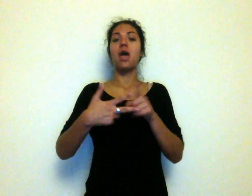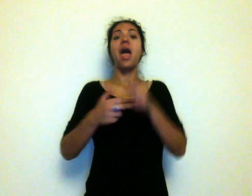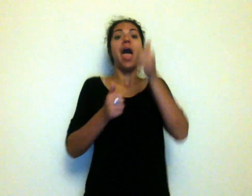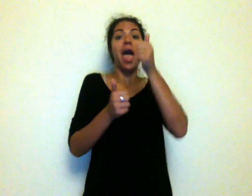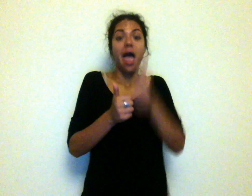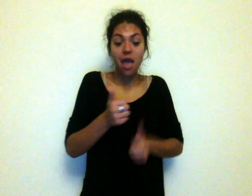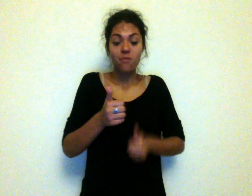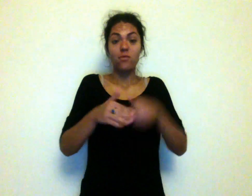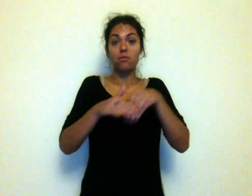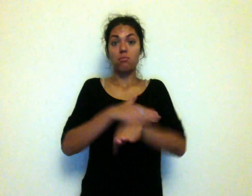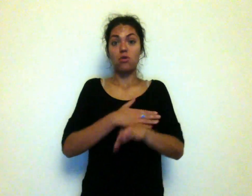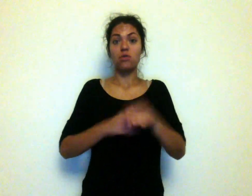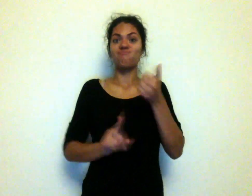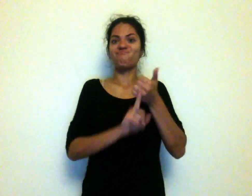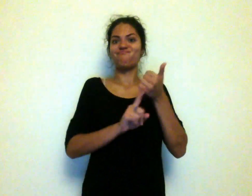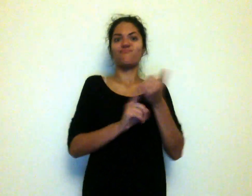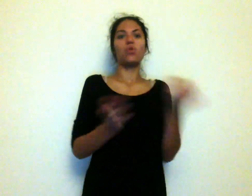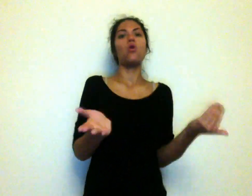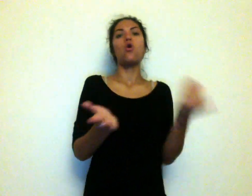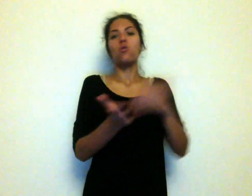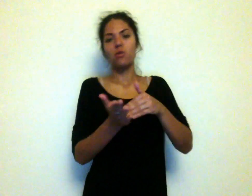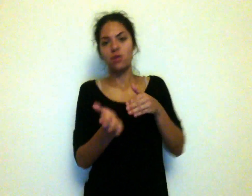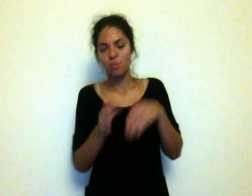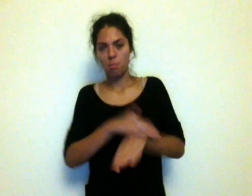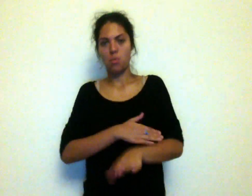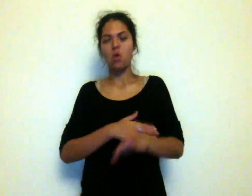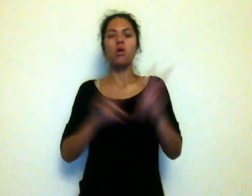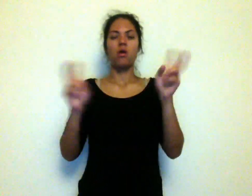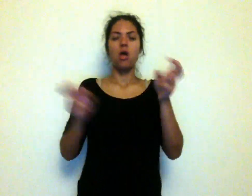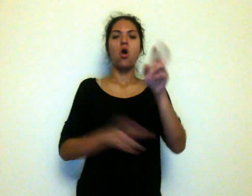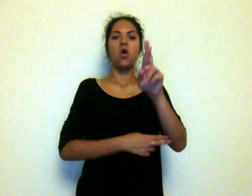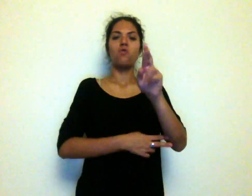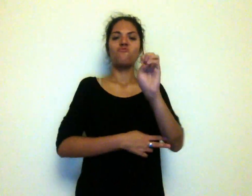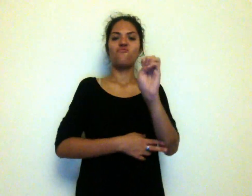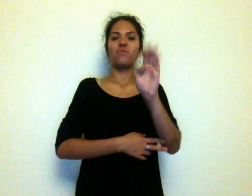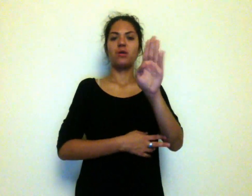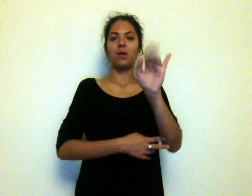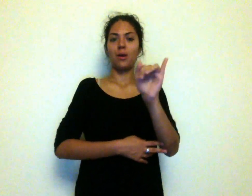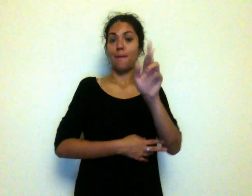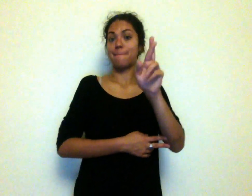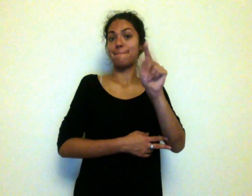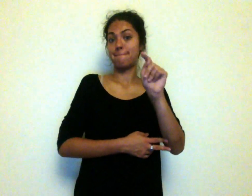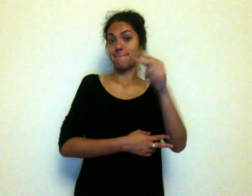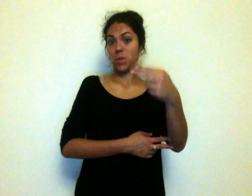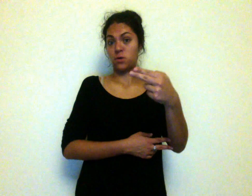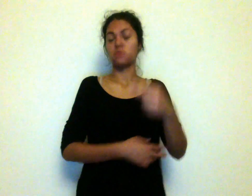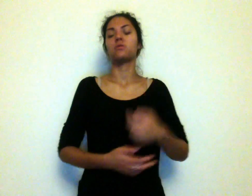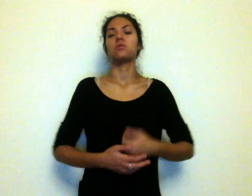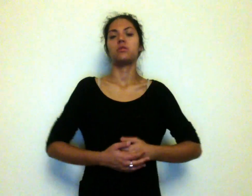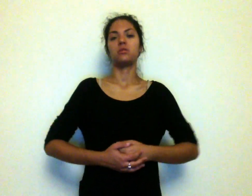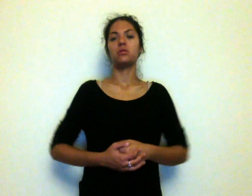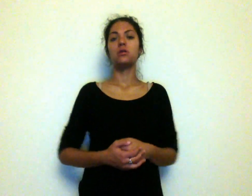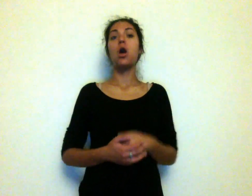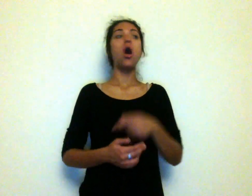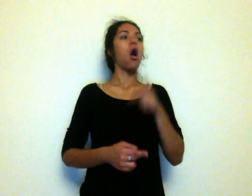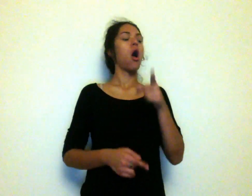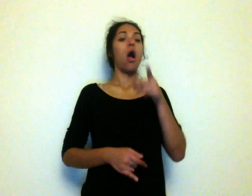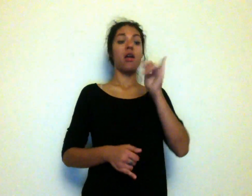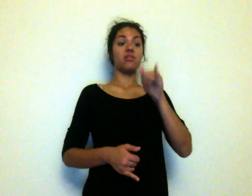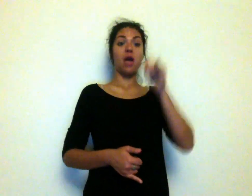a rebirth. In other words, the doctrine of reincarnation is absolutely non-negotiable